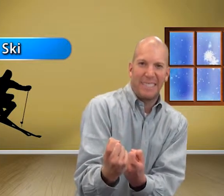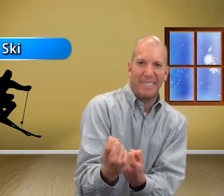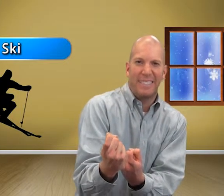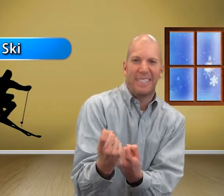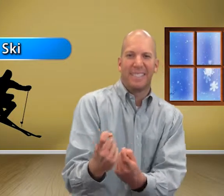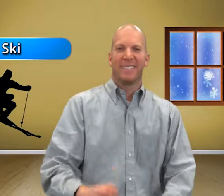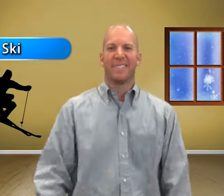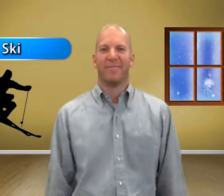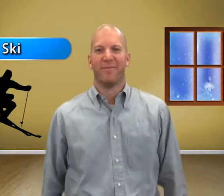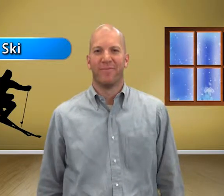Ski.